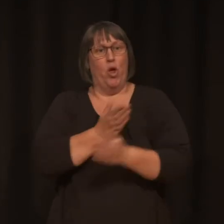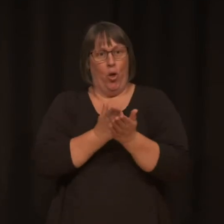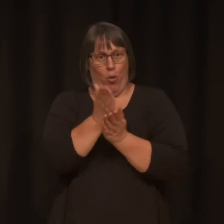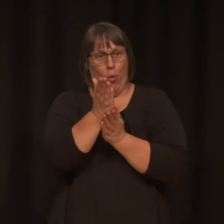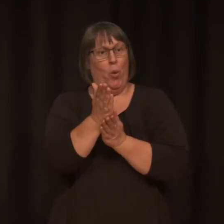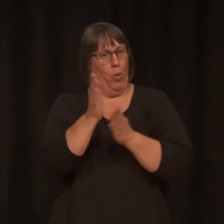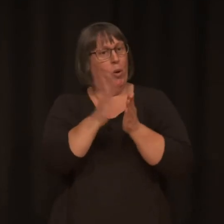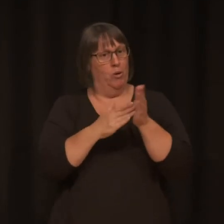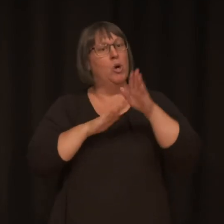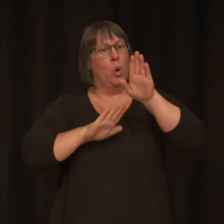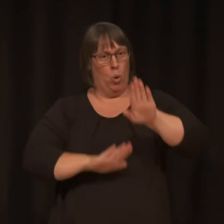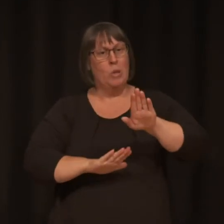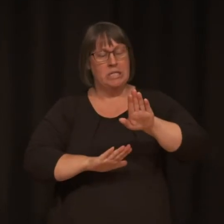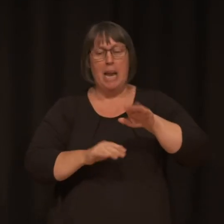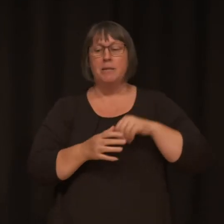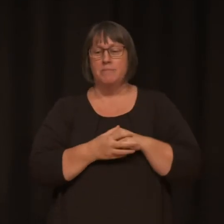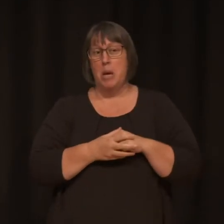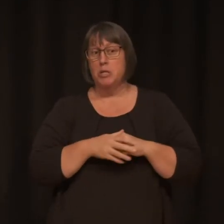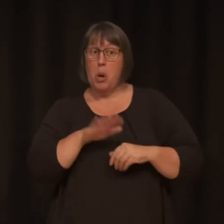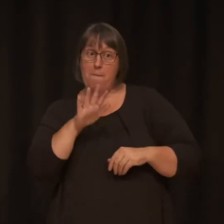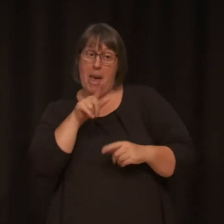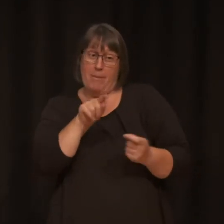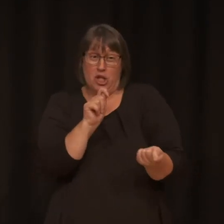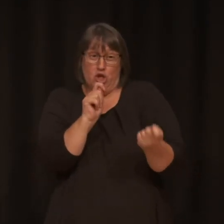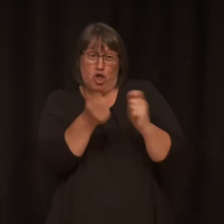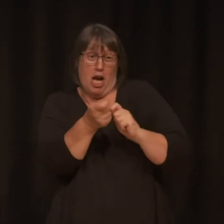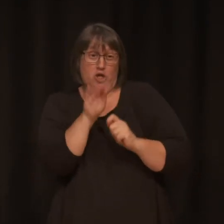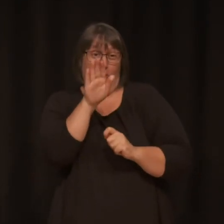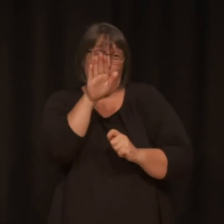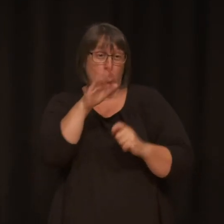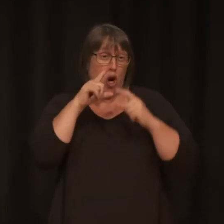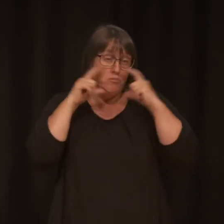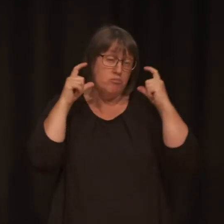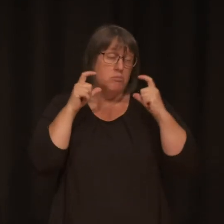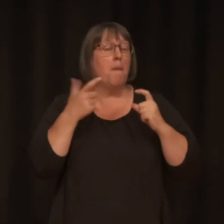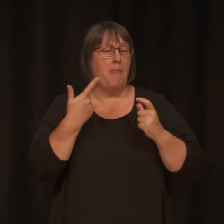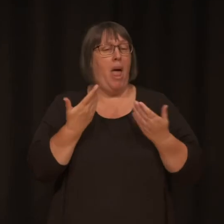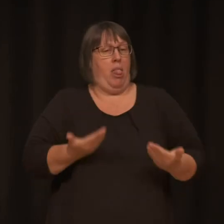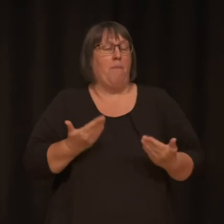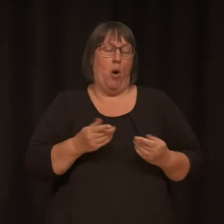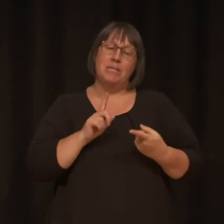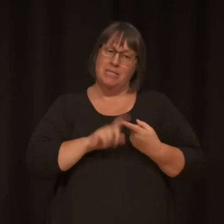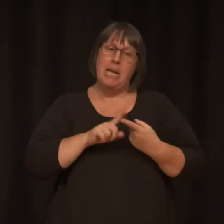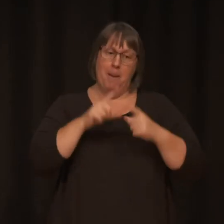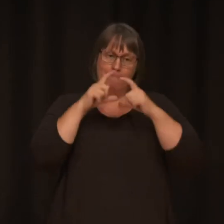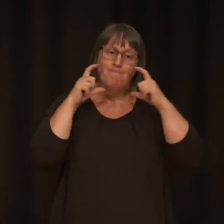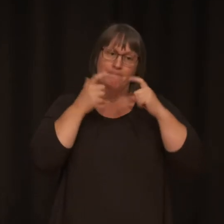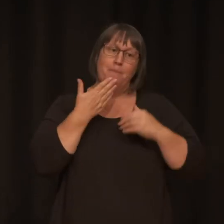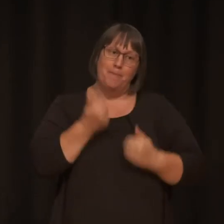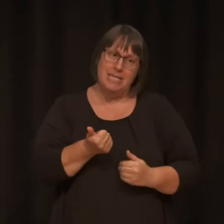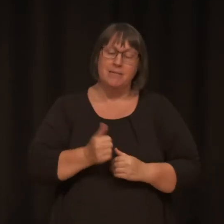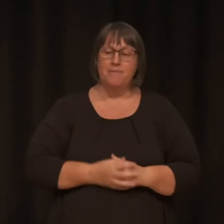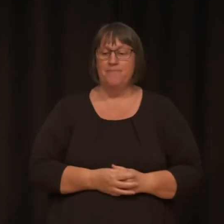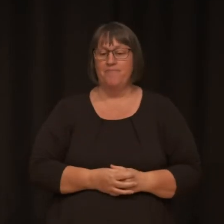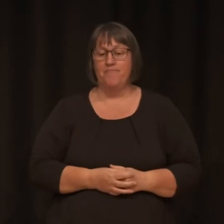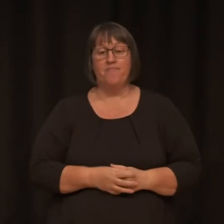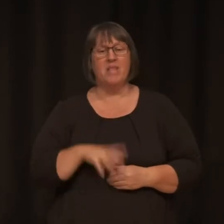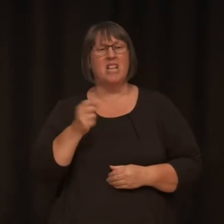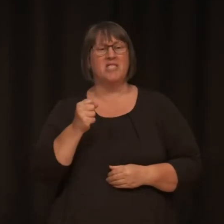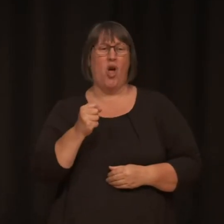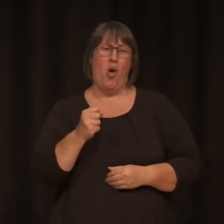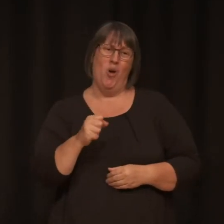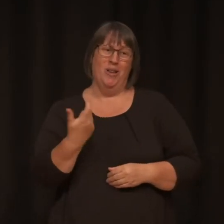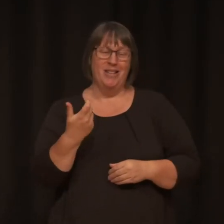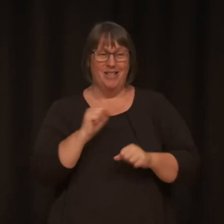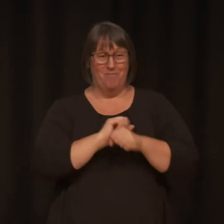in the future, we may give updates on that requirement for face coverings. In terms of the COVID Tracer app, please